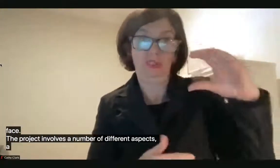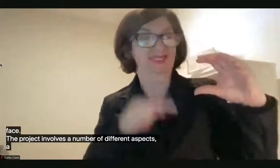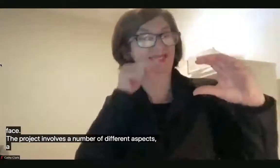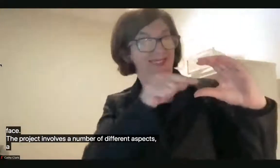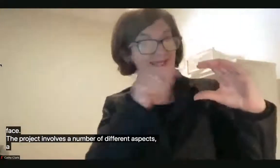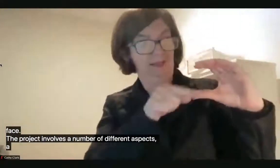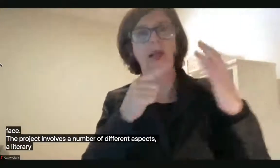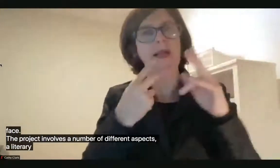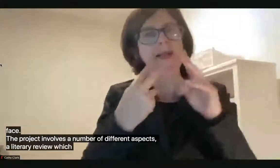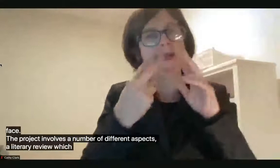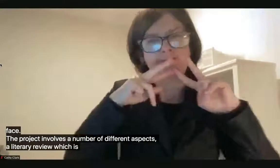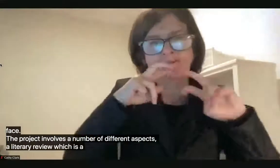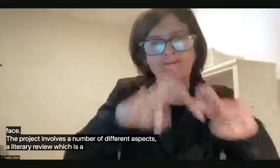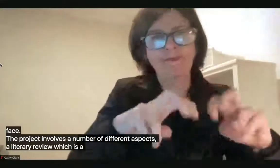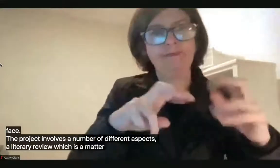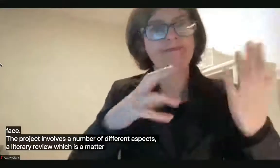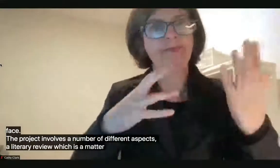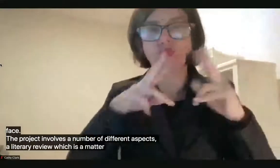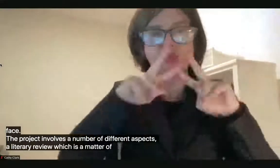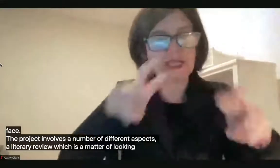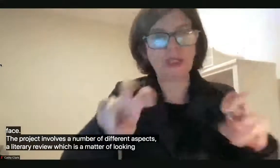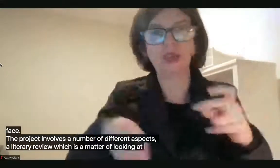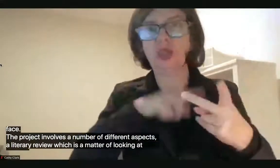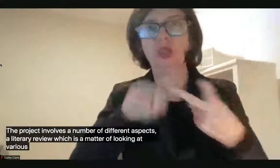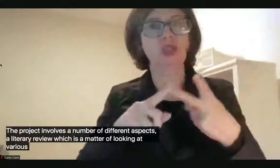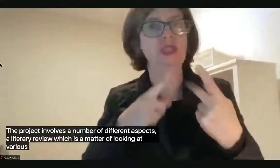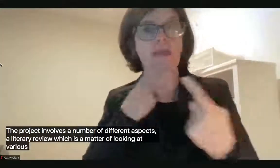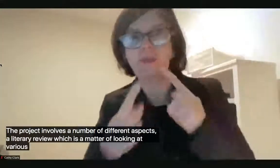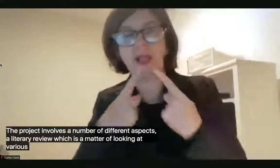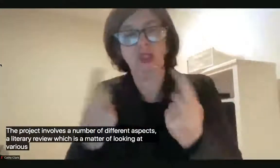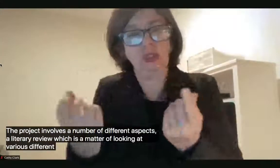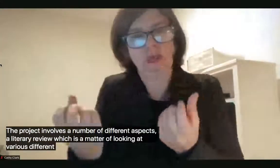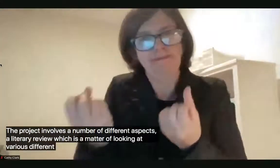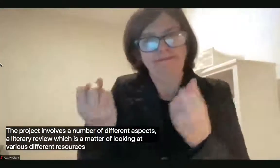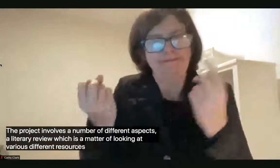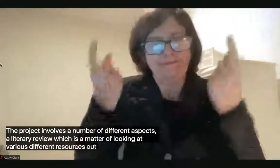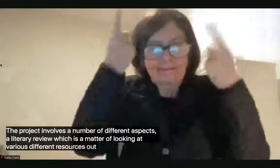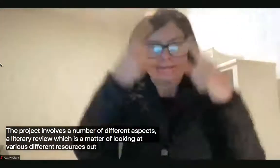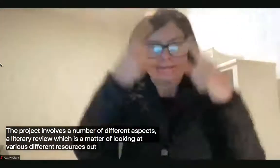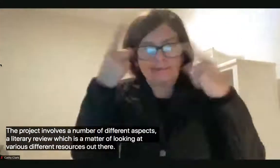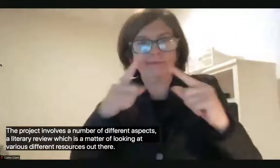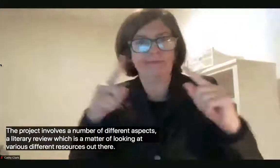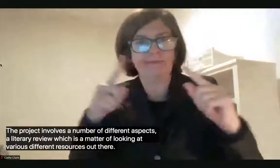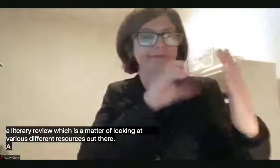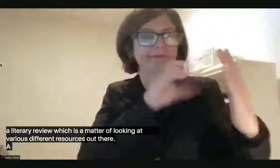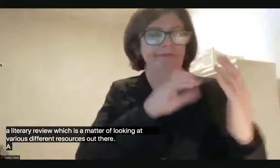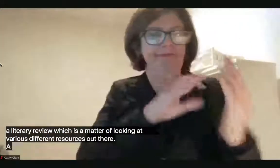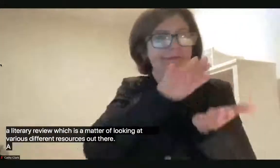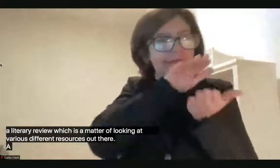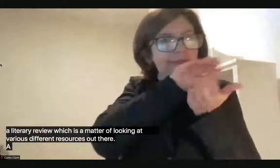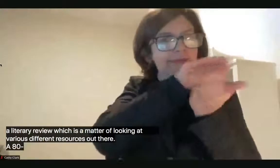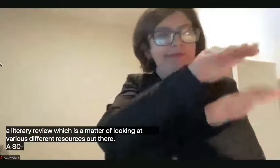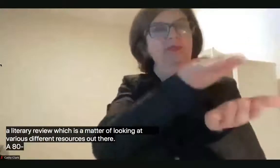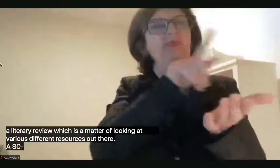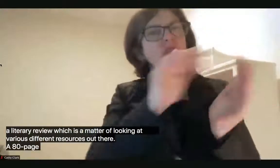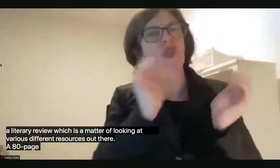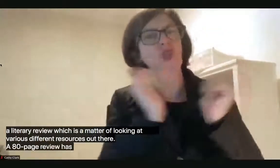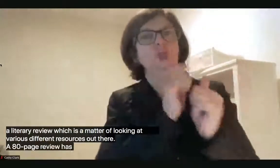different resources out there. An 80-page review has been developed, looking into what information is existing within the community and